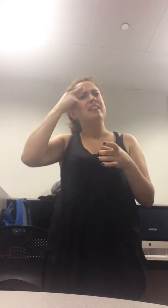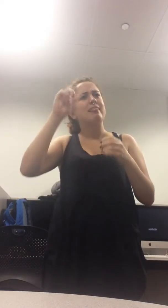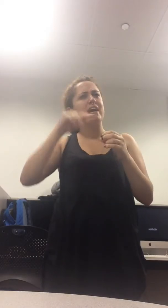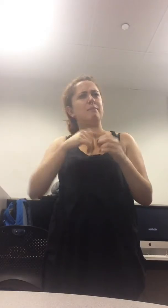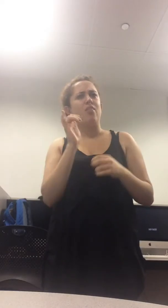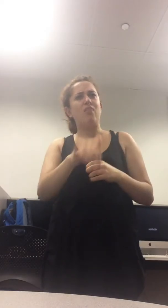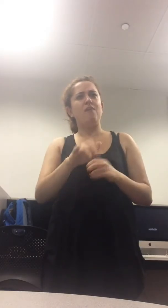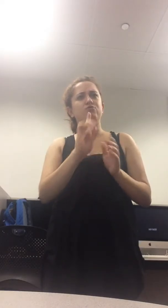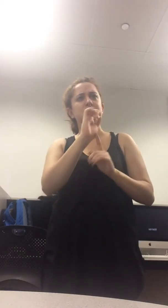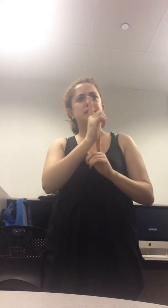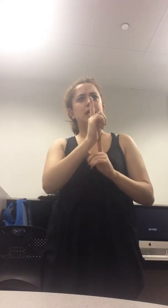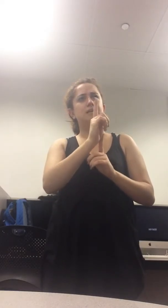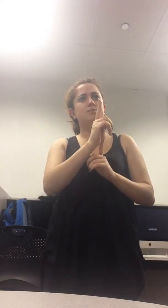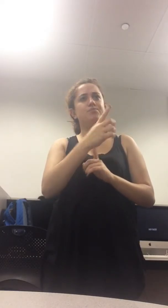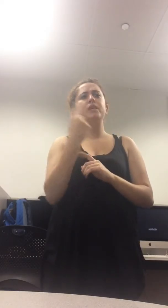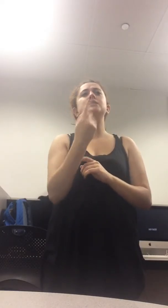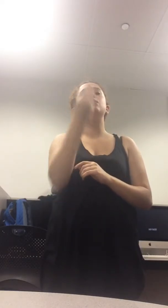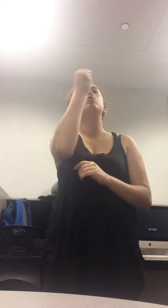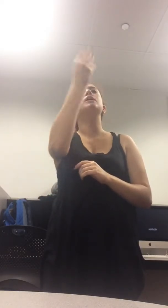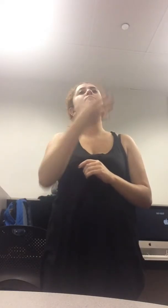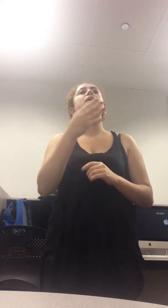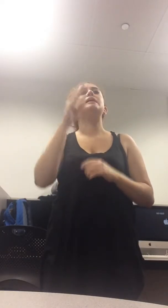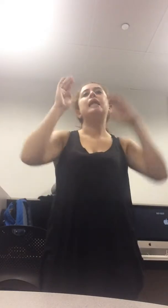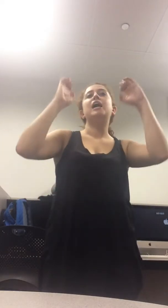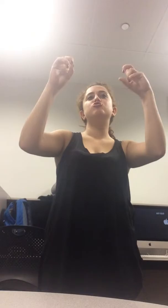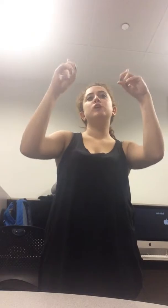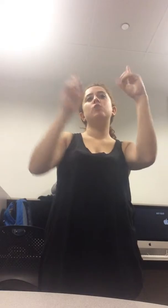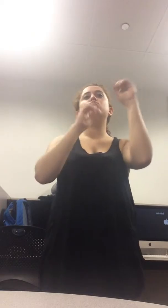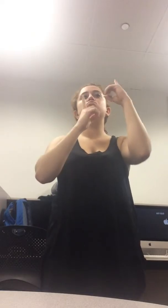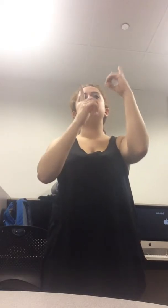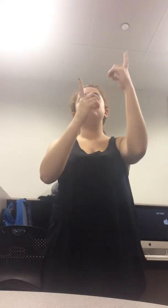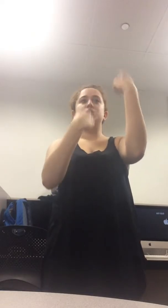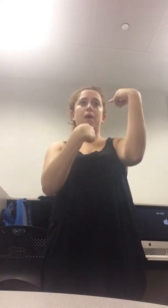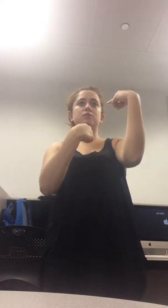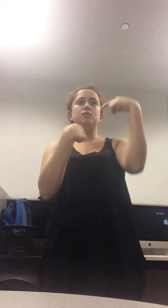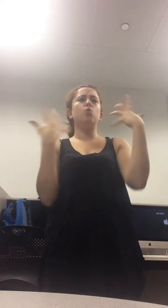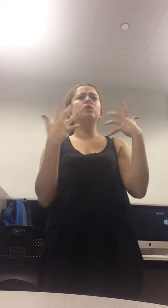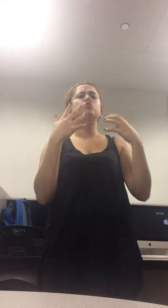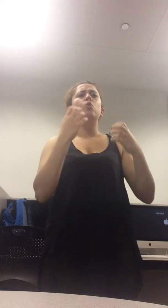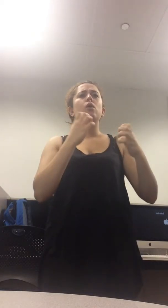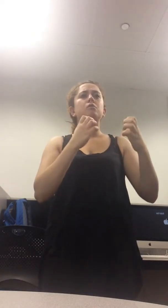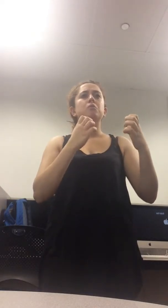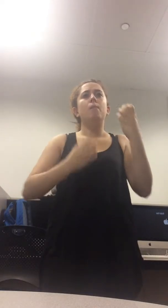give me an educated response. What do emotions have to do with the risk of disease?